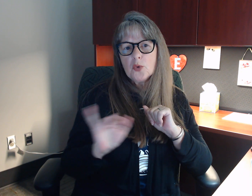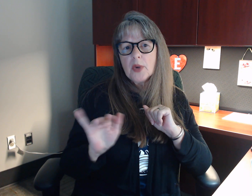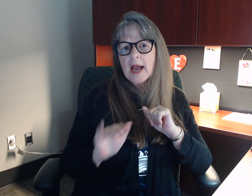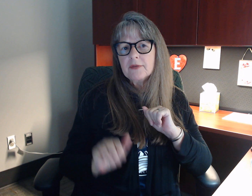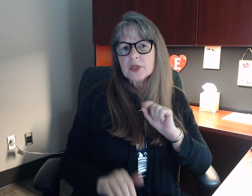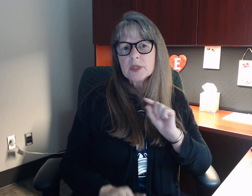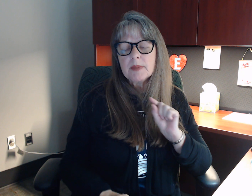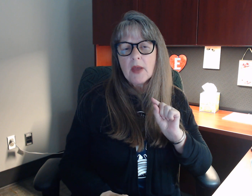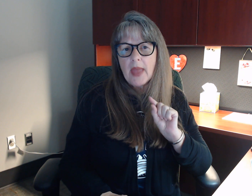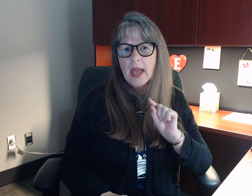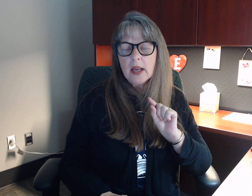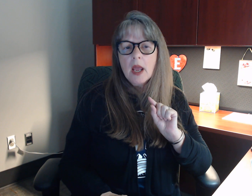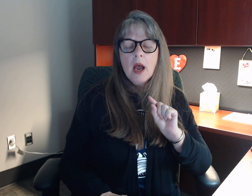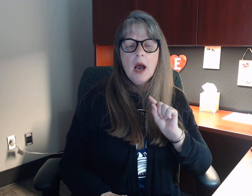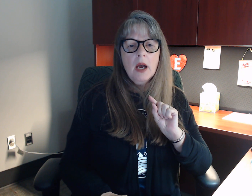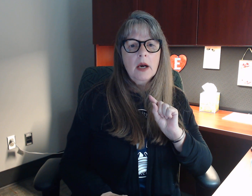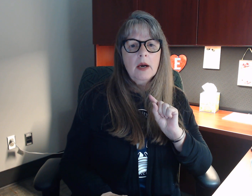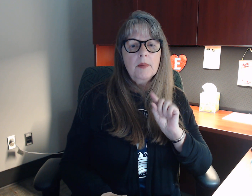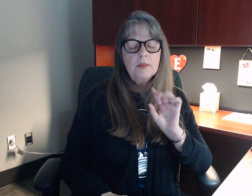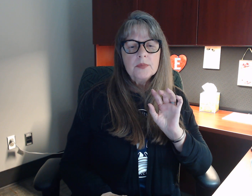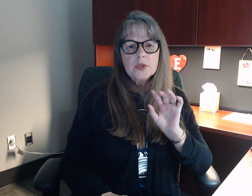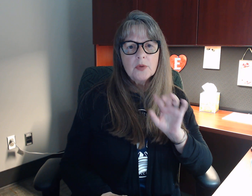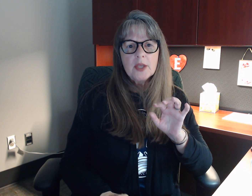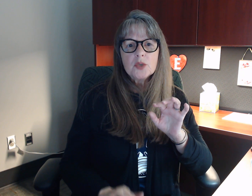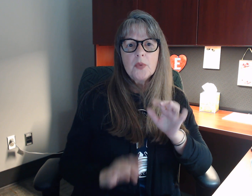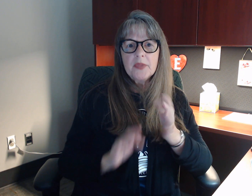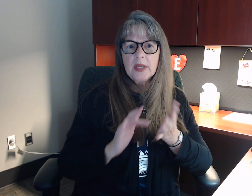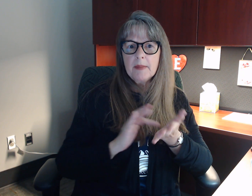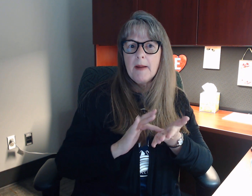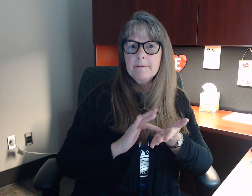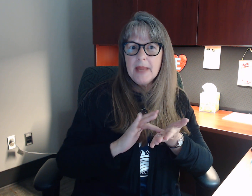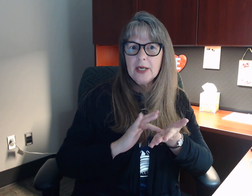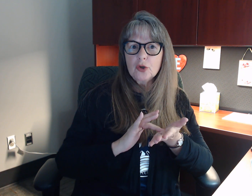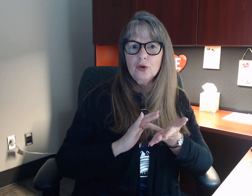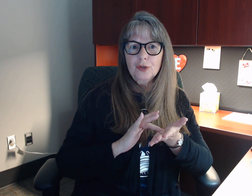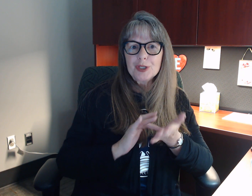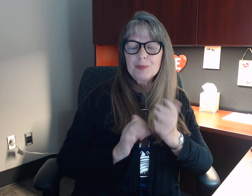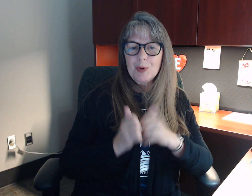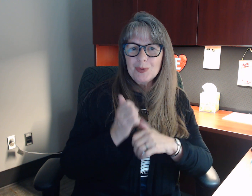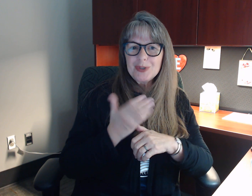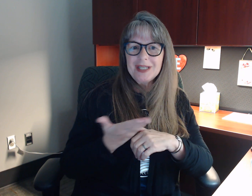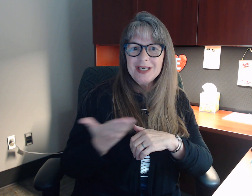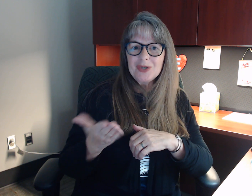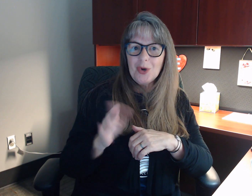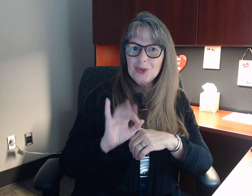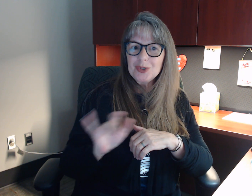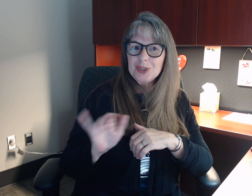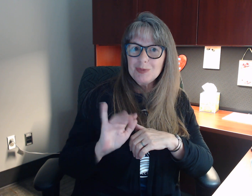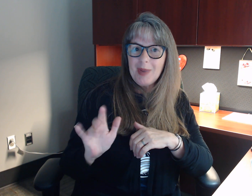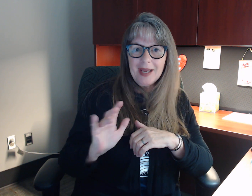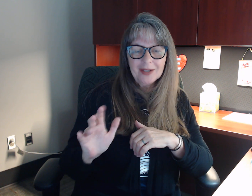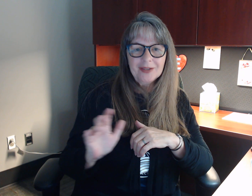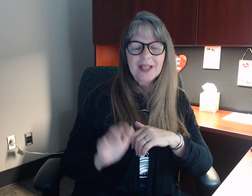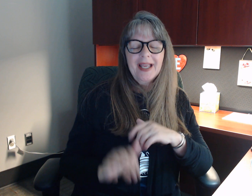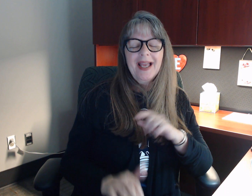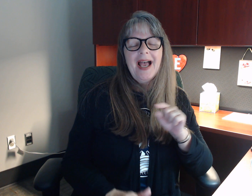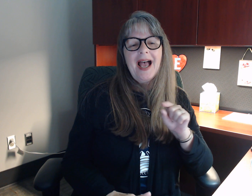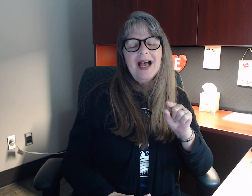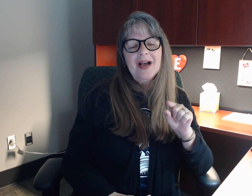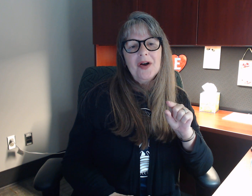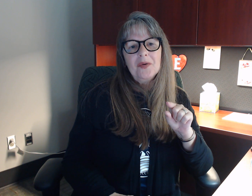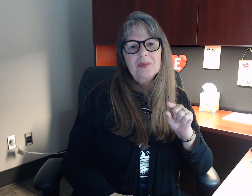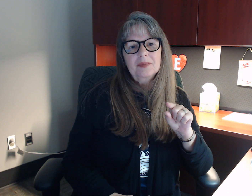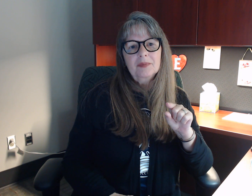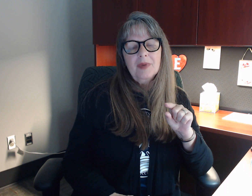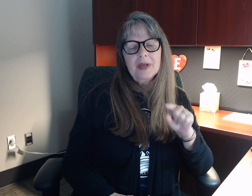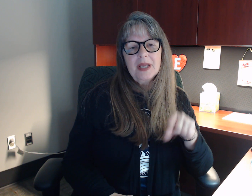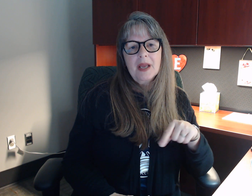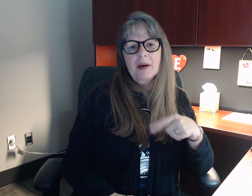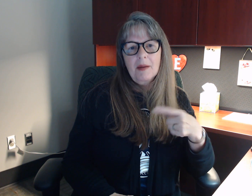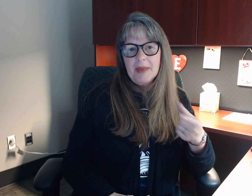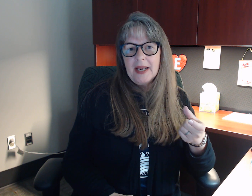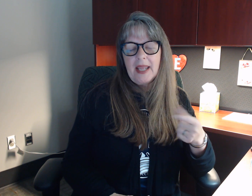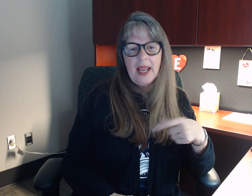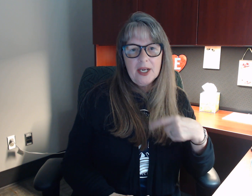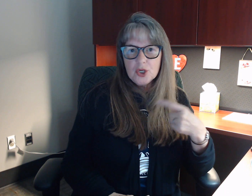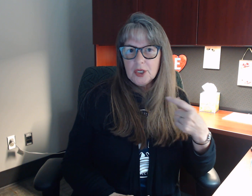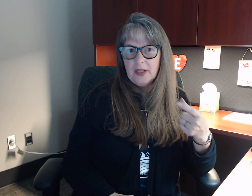have to spell that. So that's one thing about medical, is most things are spelled on medication and things